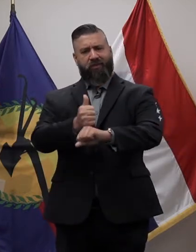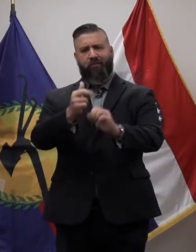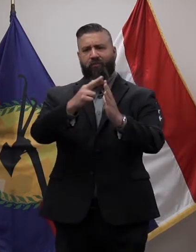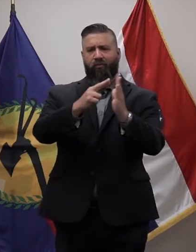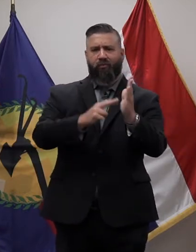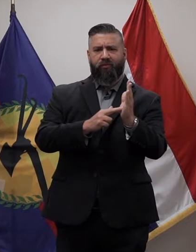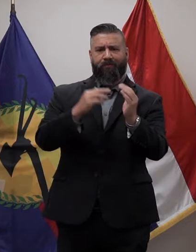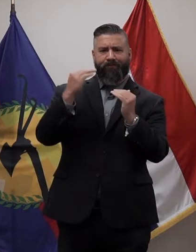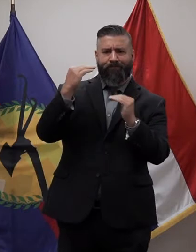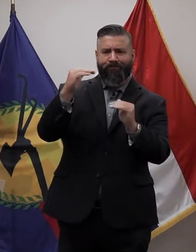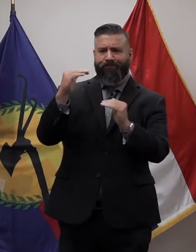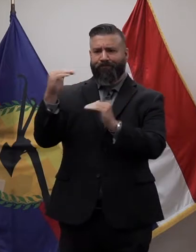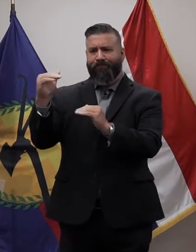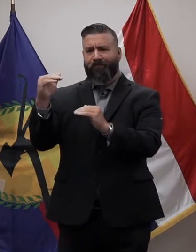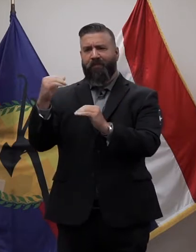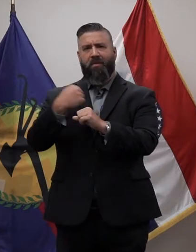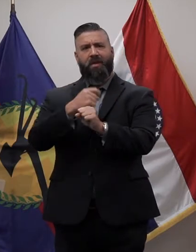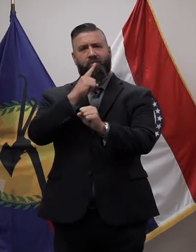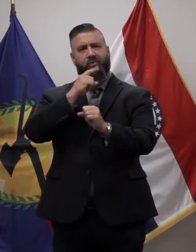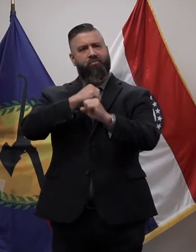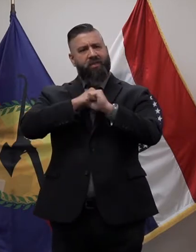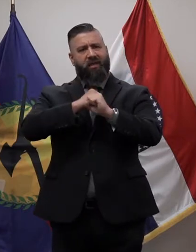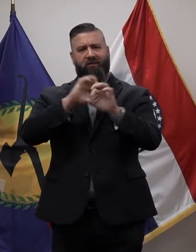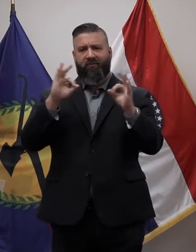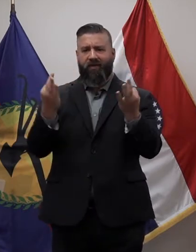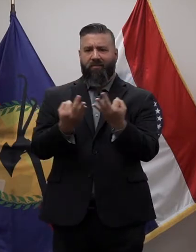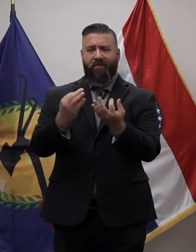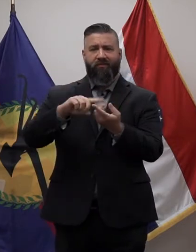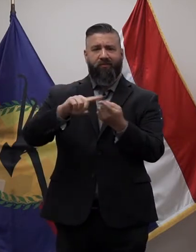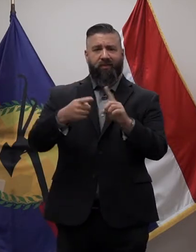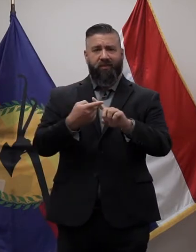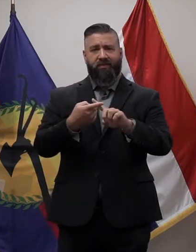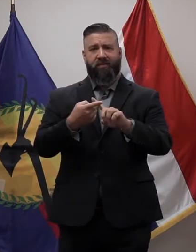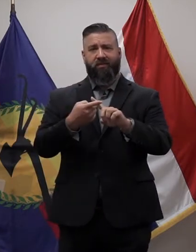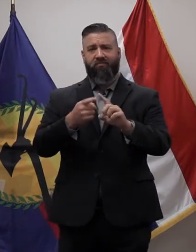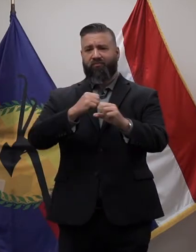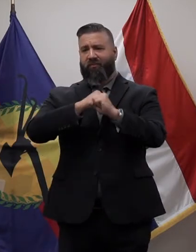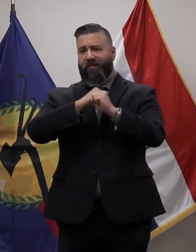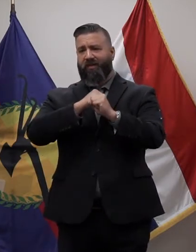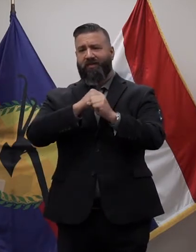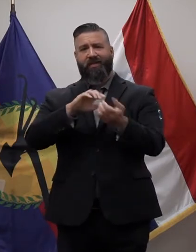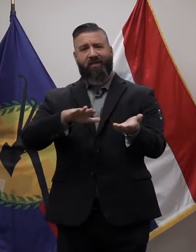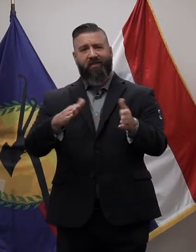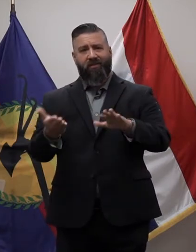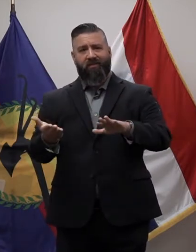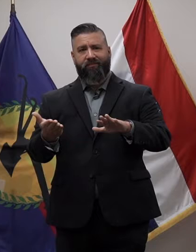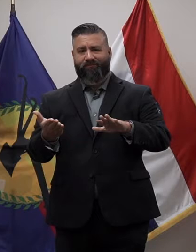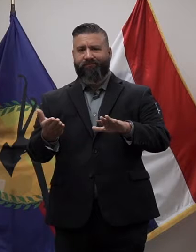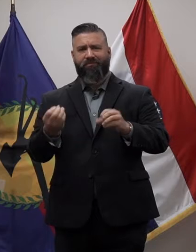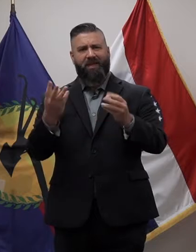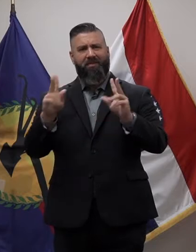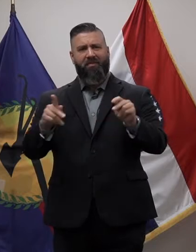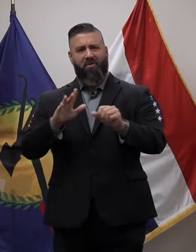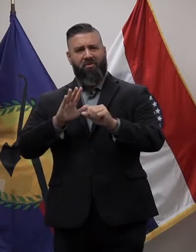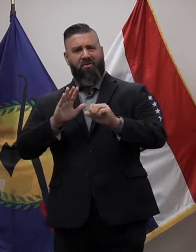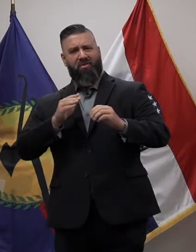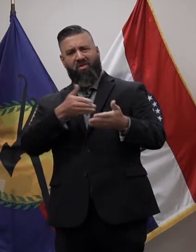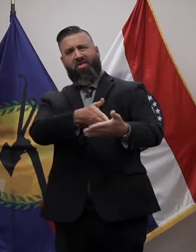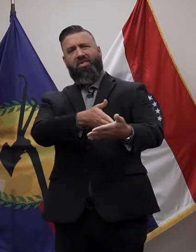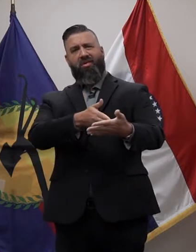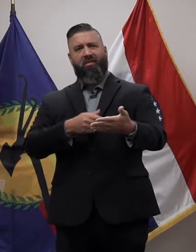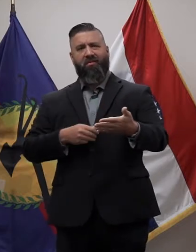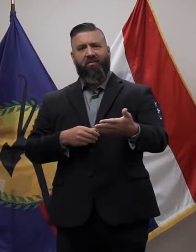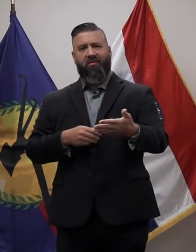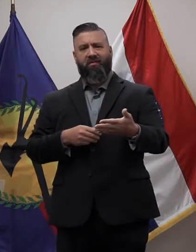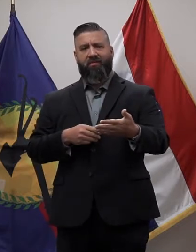keep our families, friends, and neighbors from getting sick and dying, a strong pushback began. Misinformation